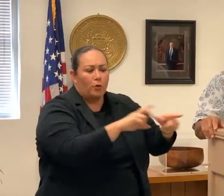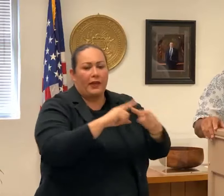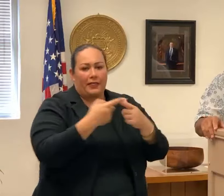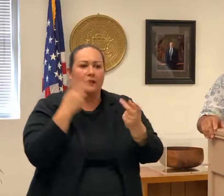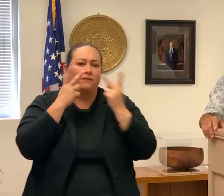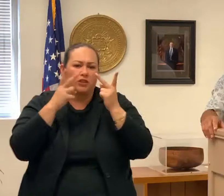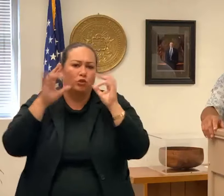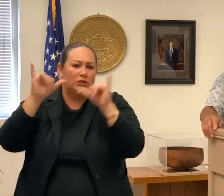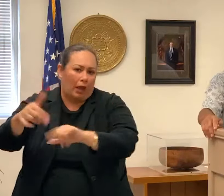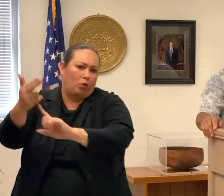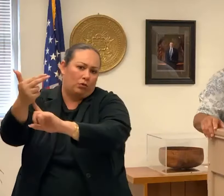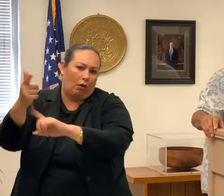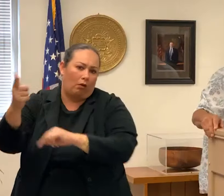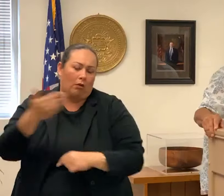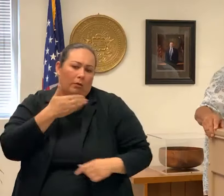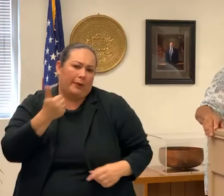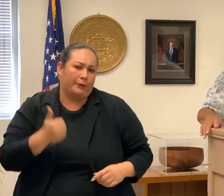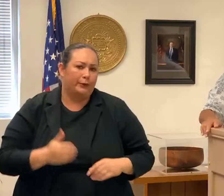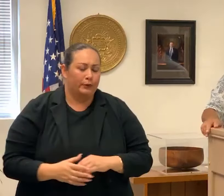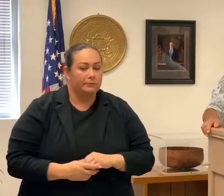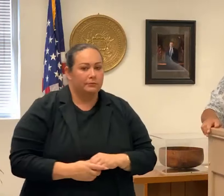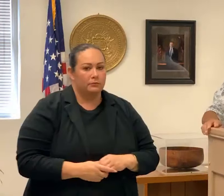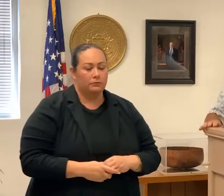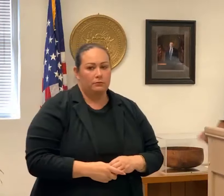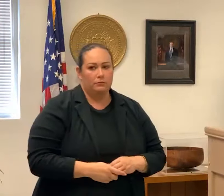come back. Thank you. Wendy, good?